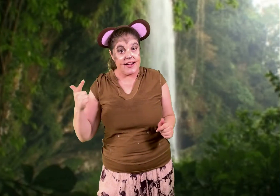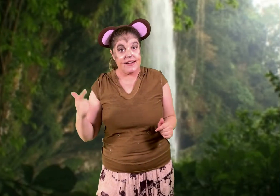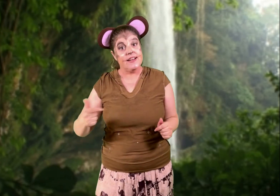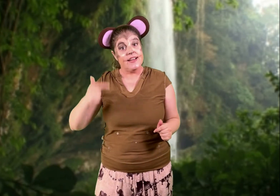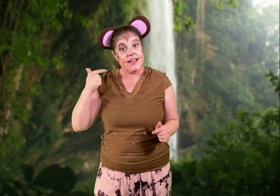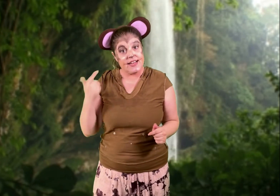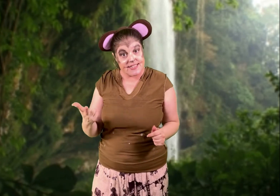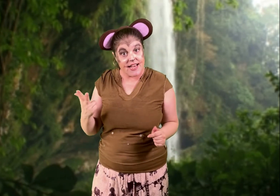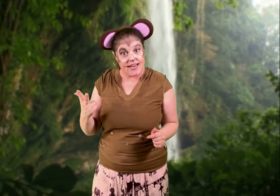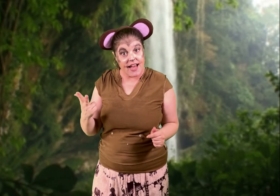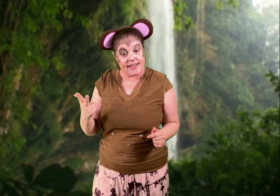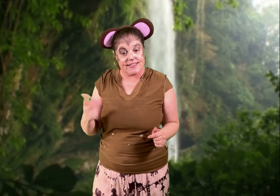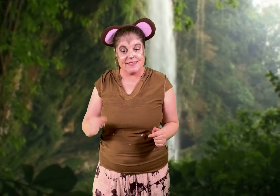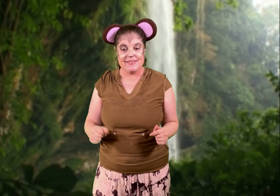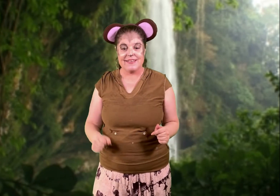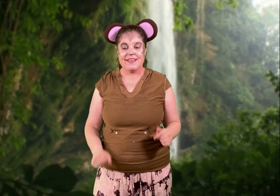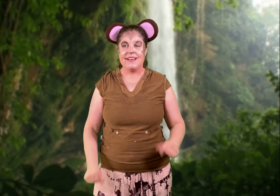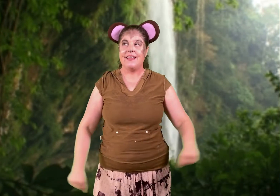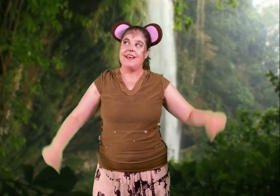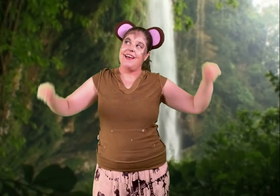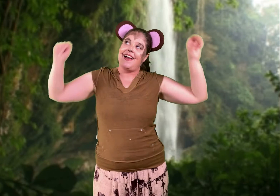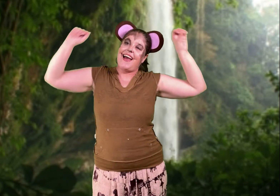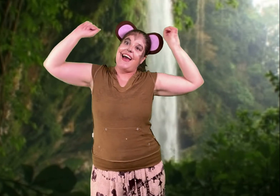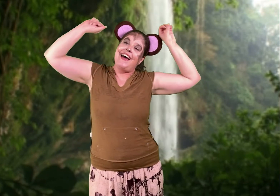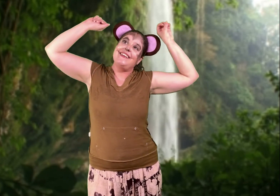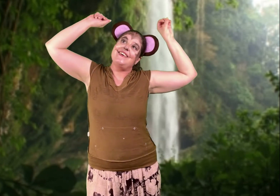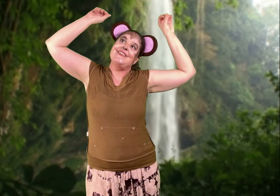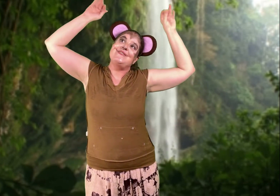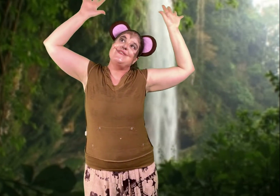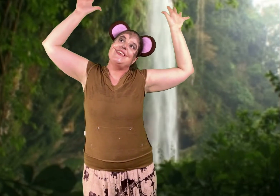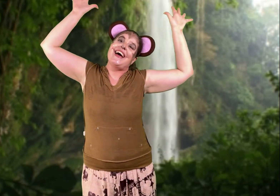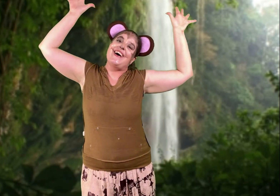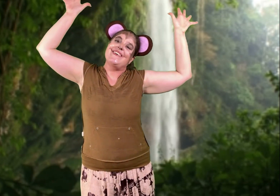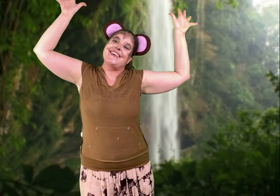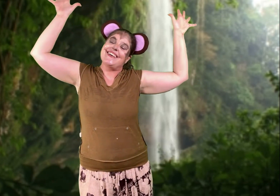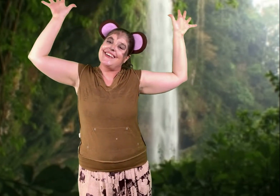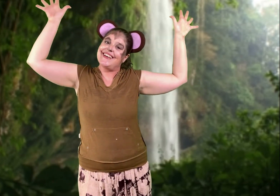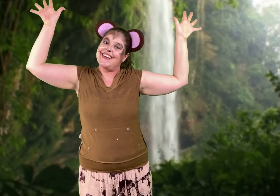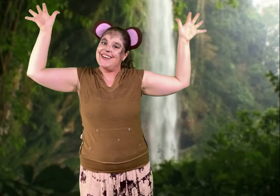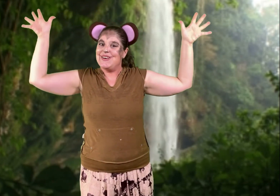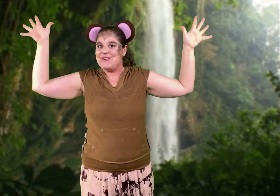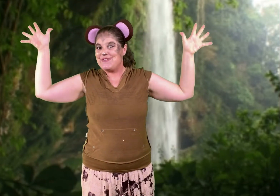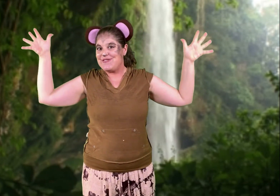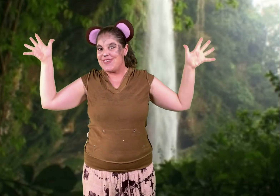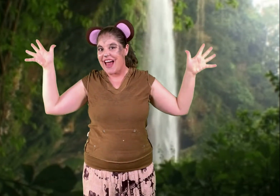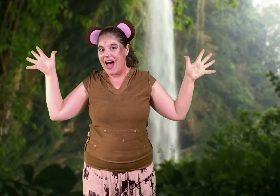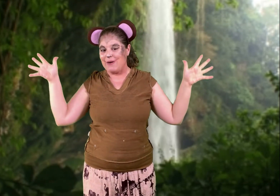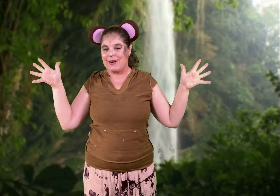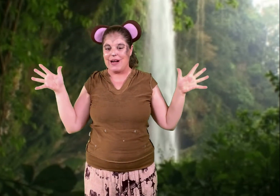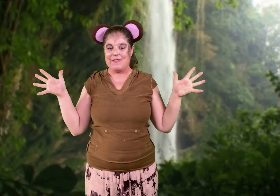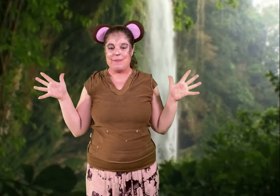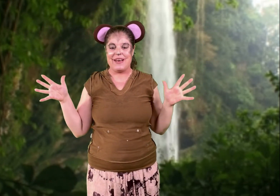air, and sunlight. And the flower. Flower of a